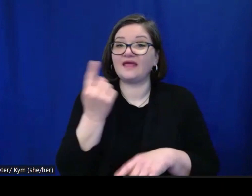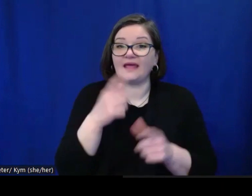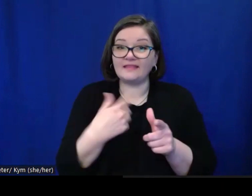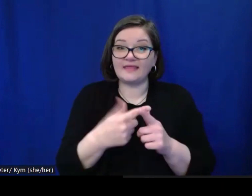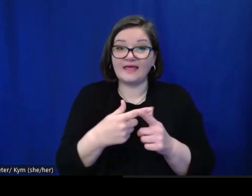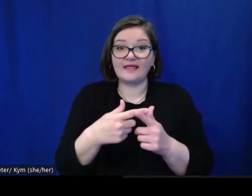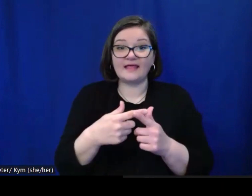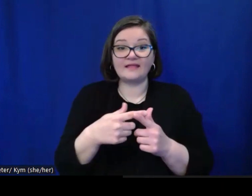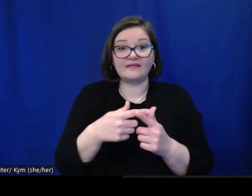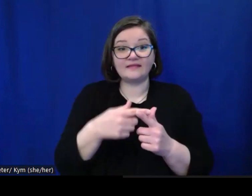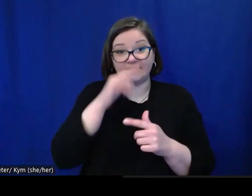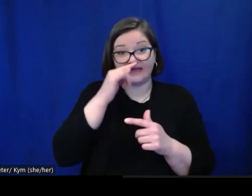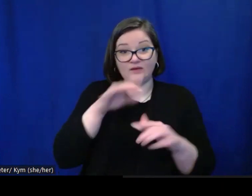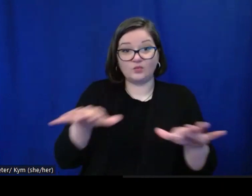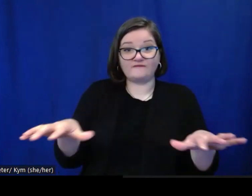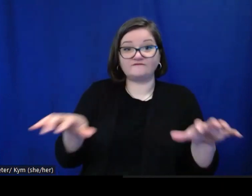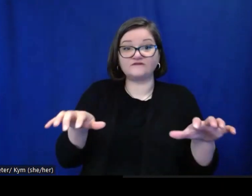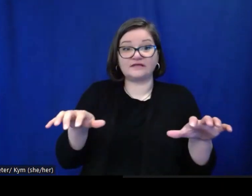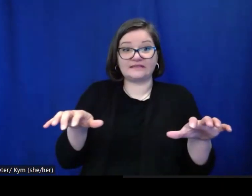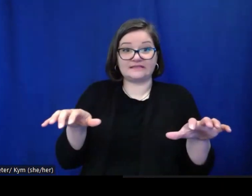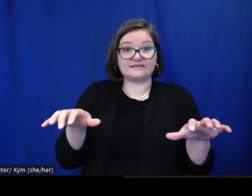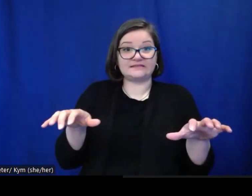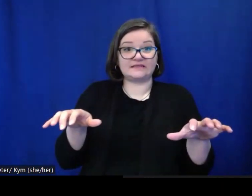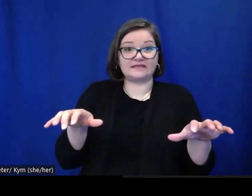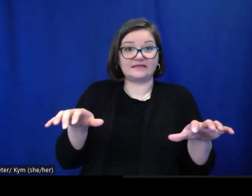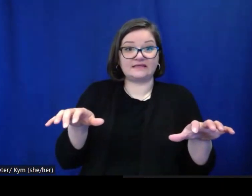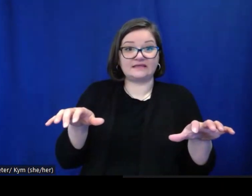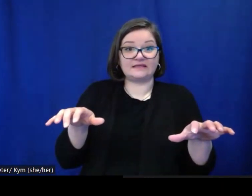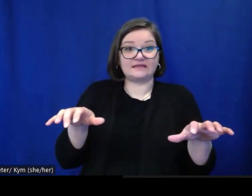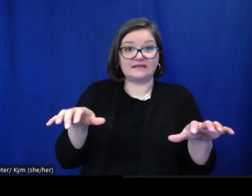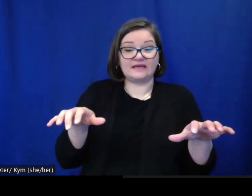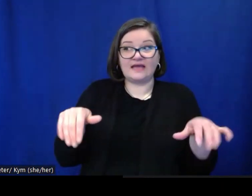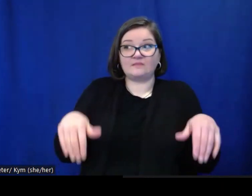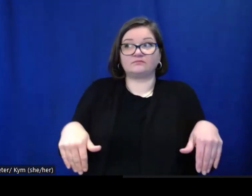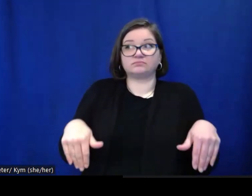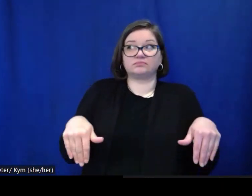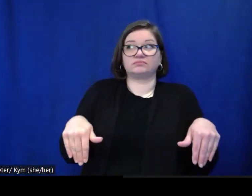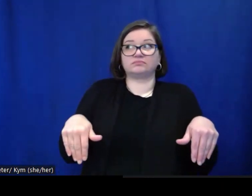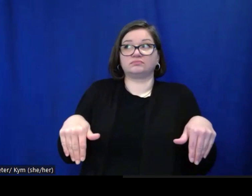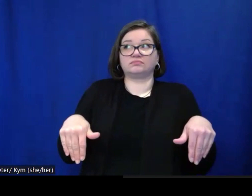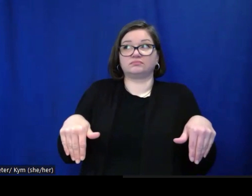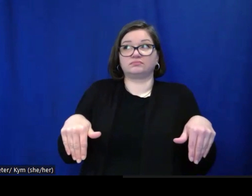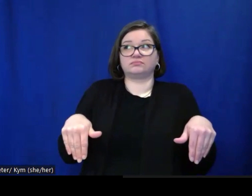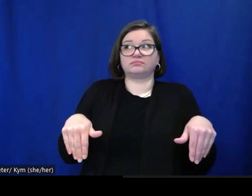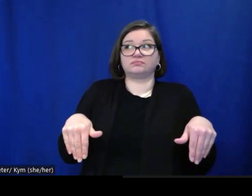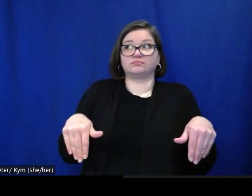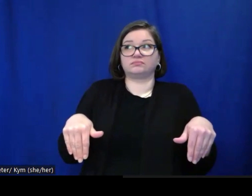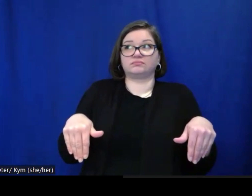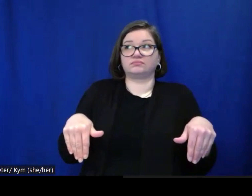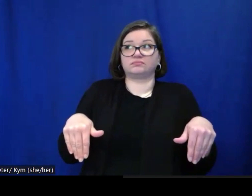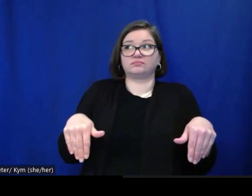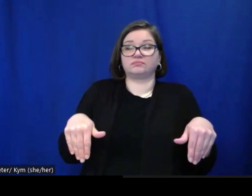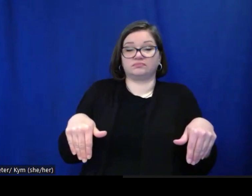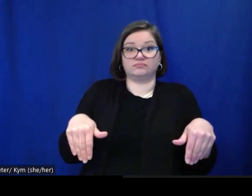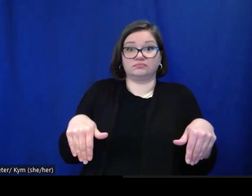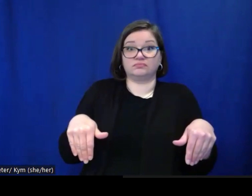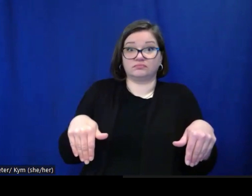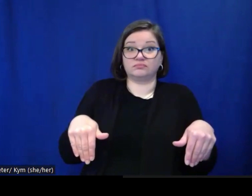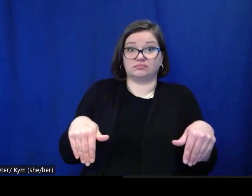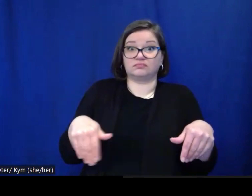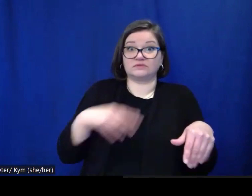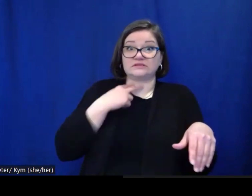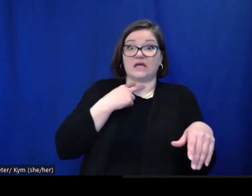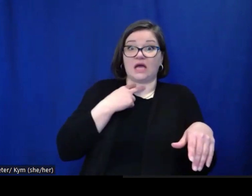Little Johnny wouldn't move, and he was in a state of frozen state. And so a lot of times